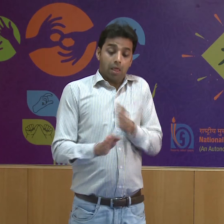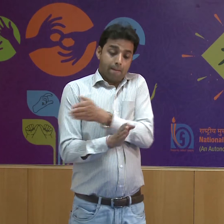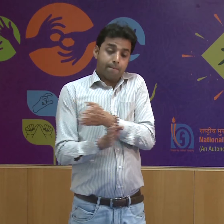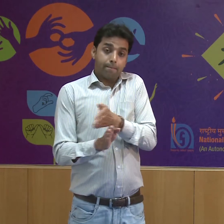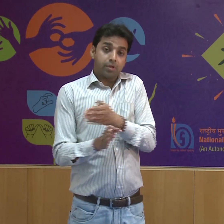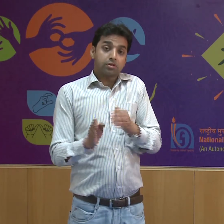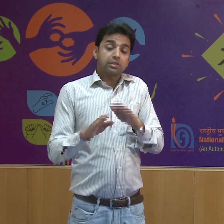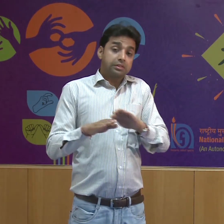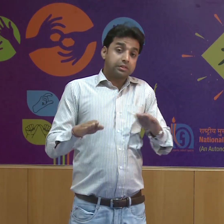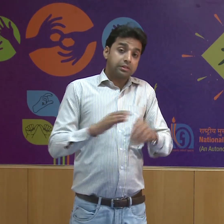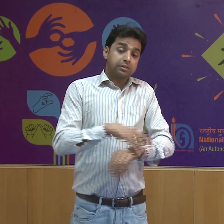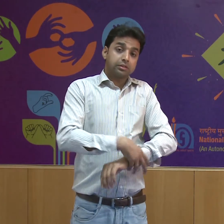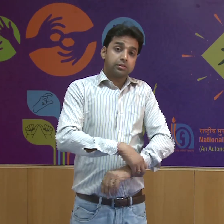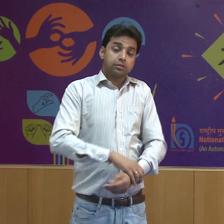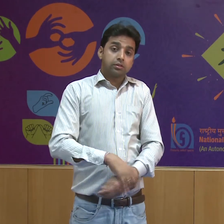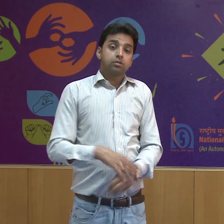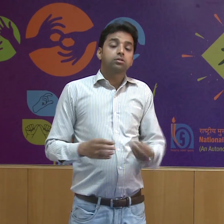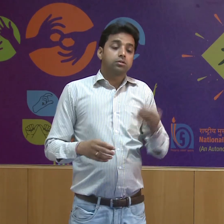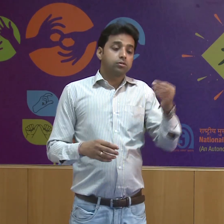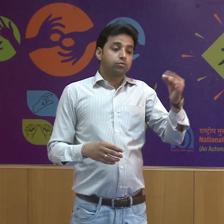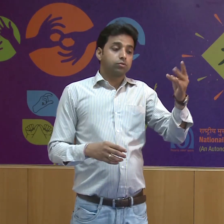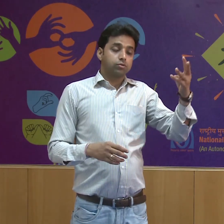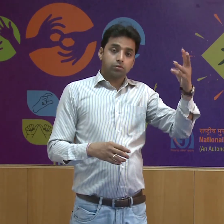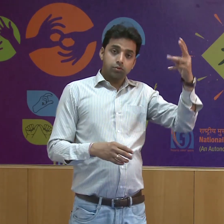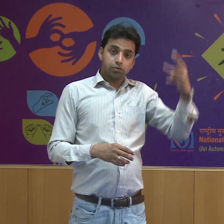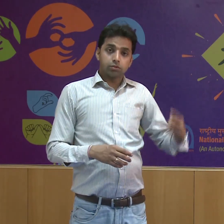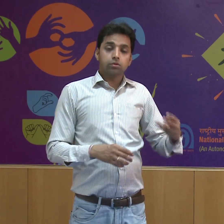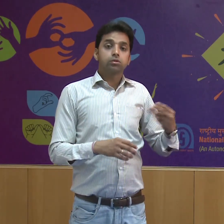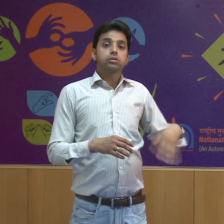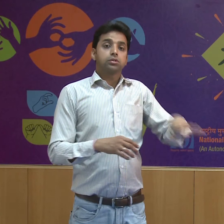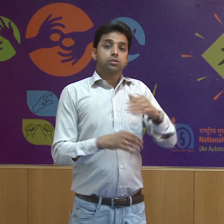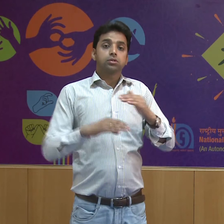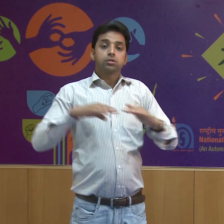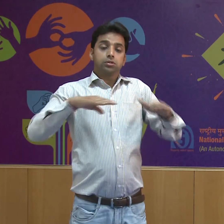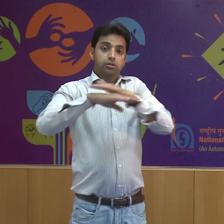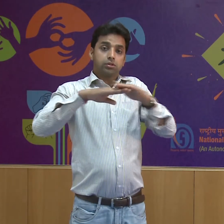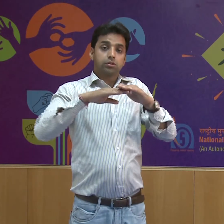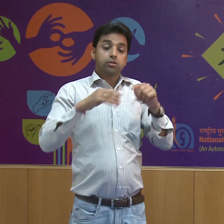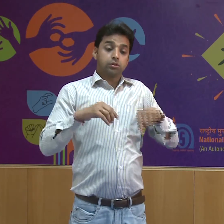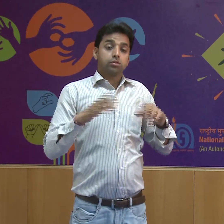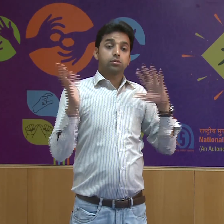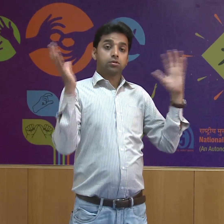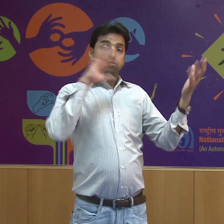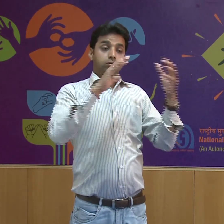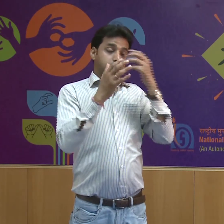Besides these three stages of education in the country, for example, the